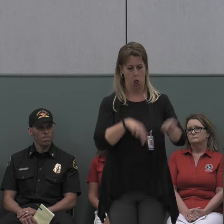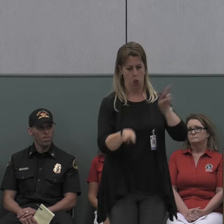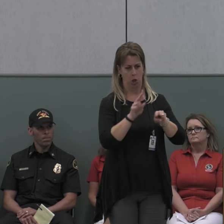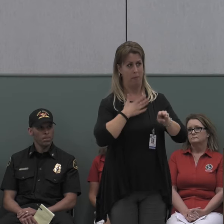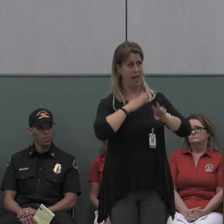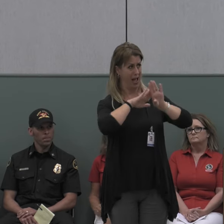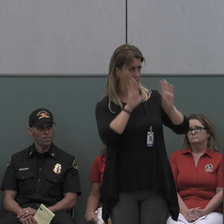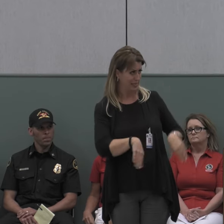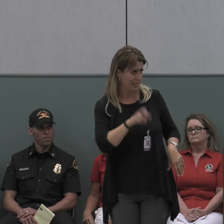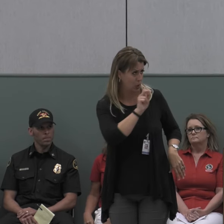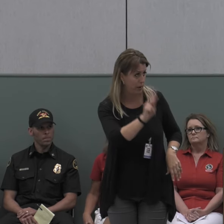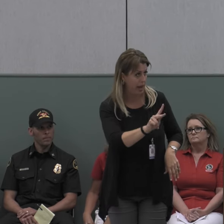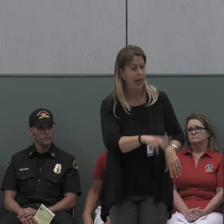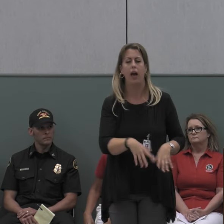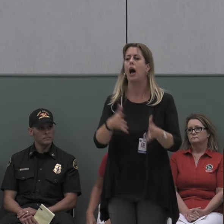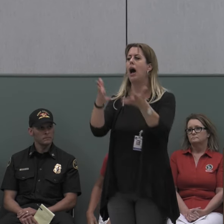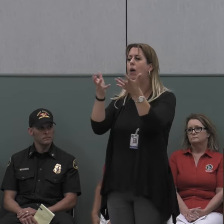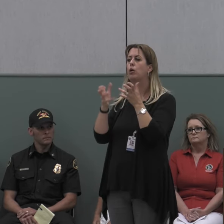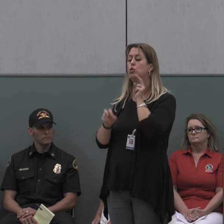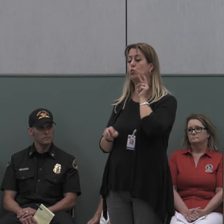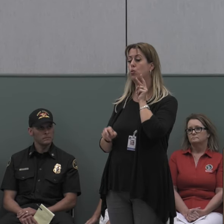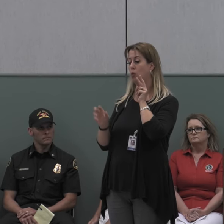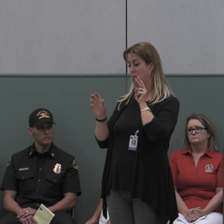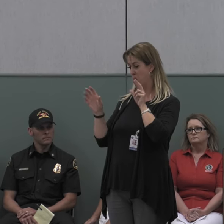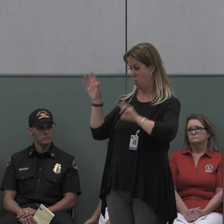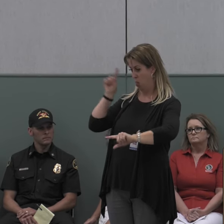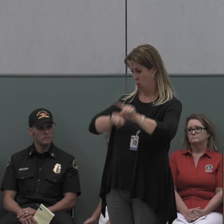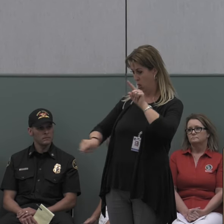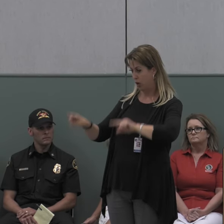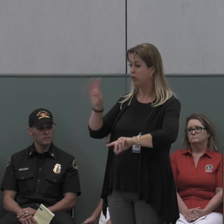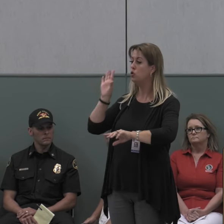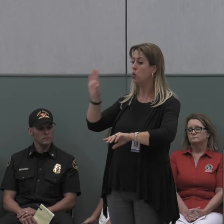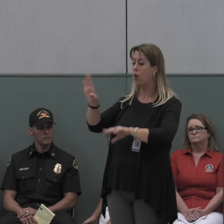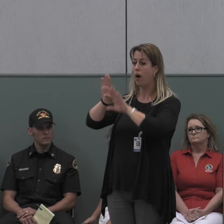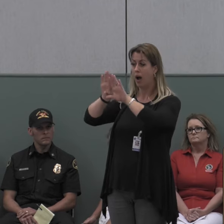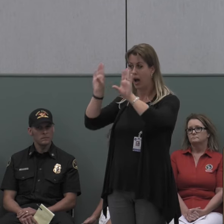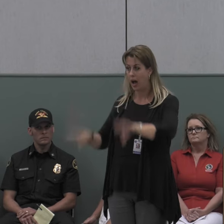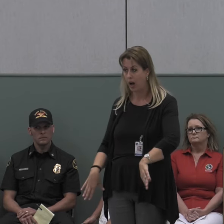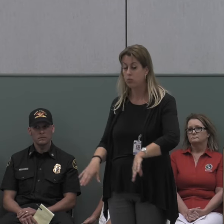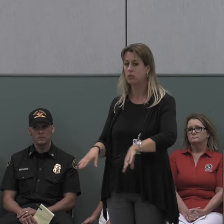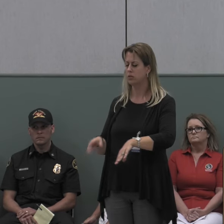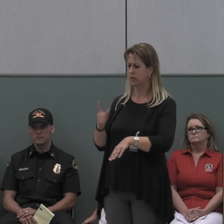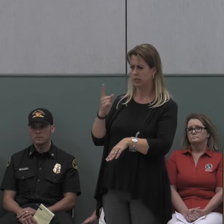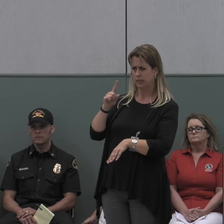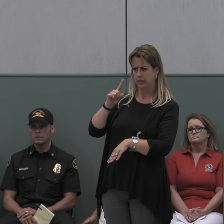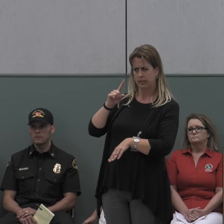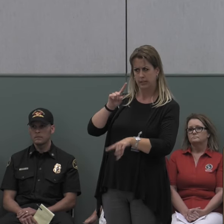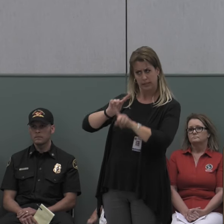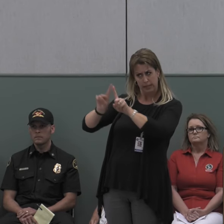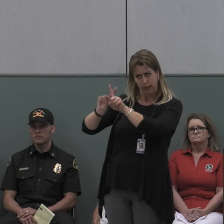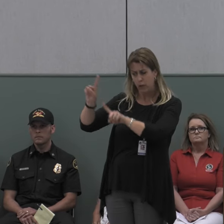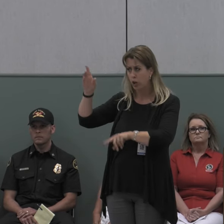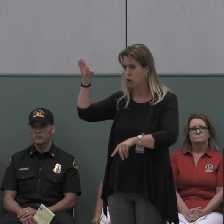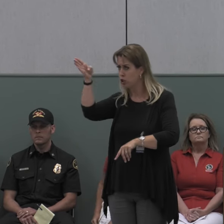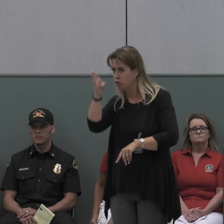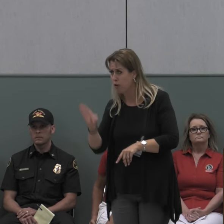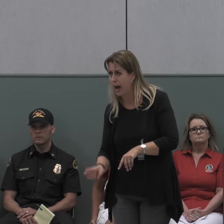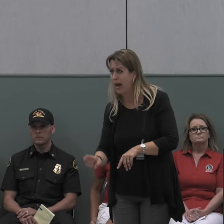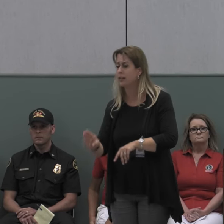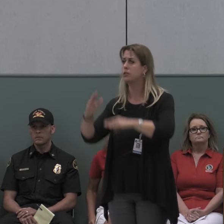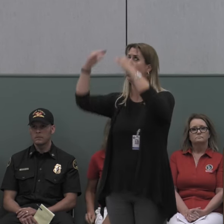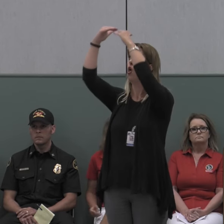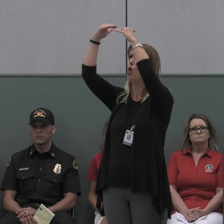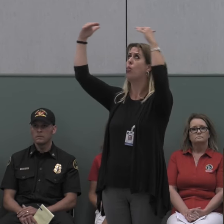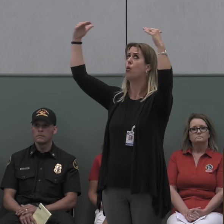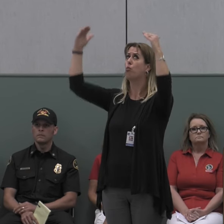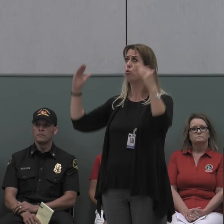house, see if there's cracks that worry you, see if the roof looks out of kilter, see, you know, give us some